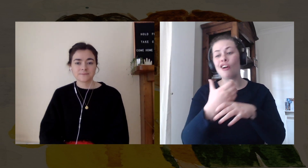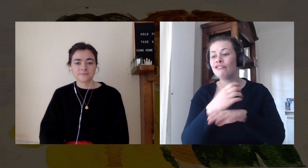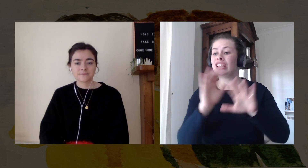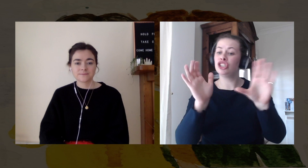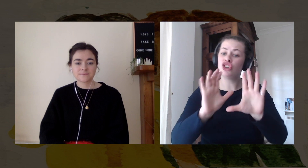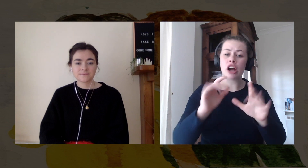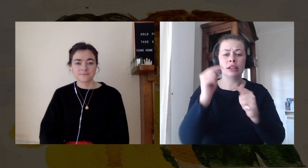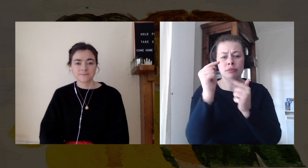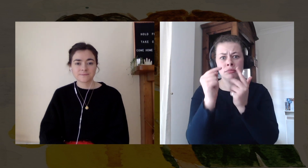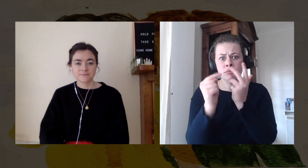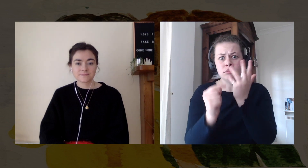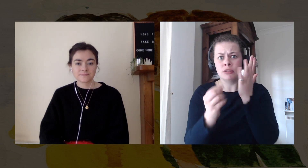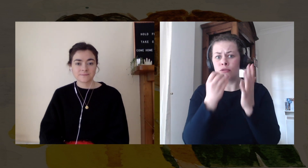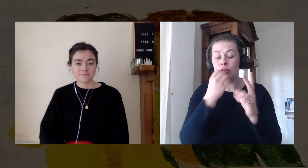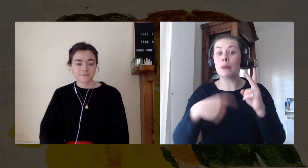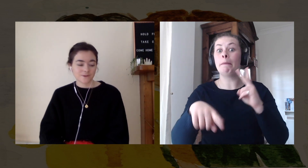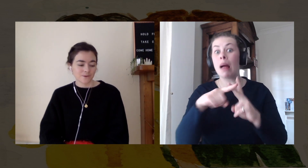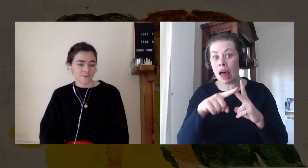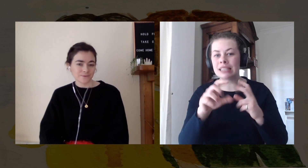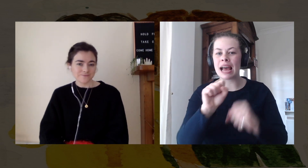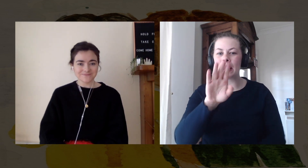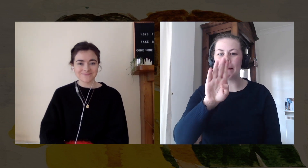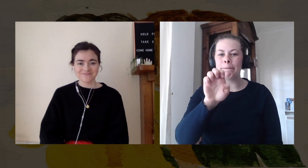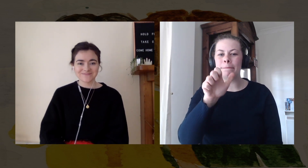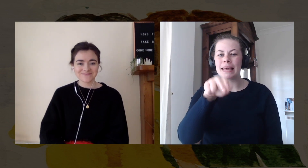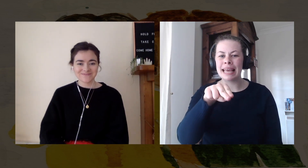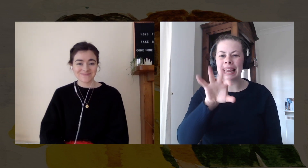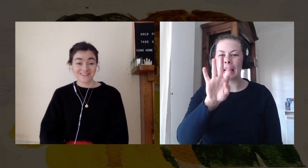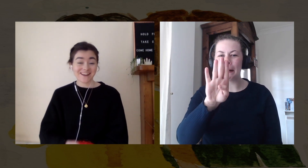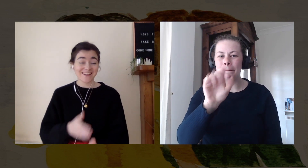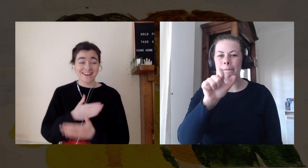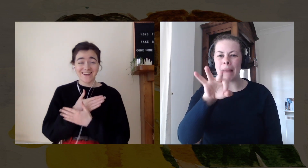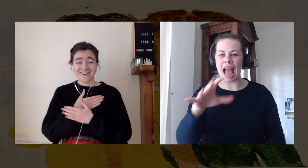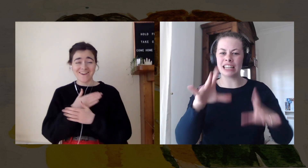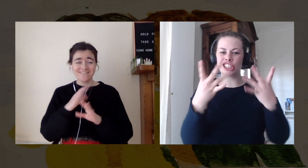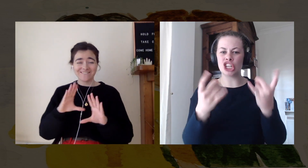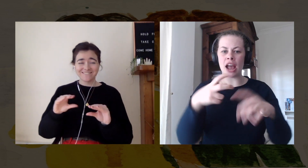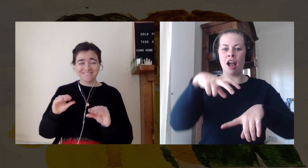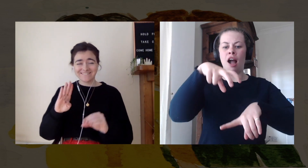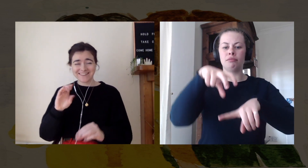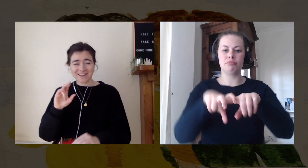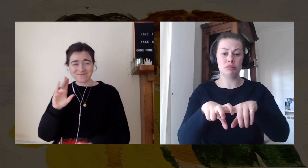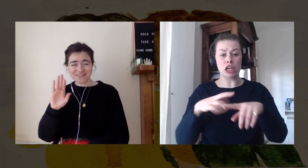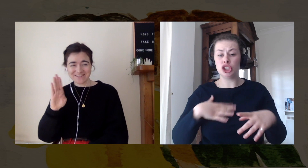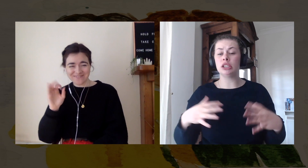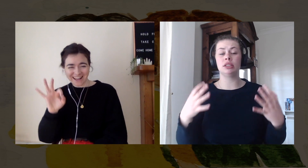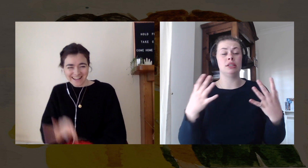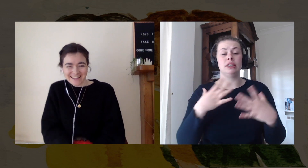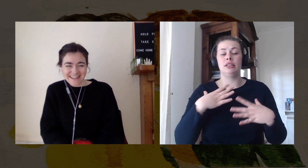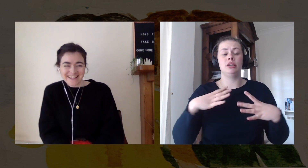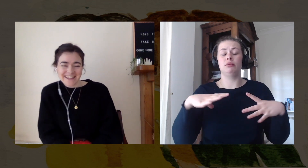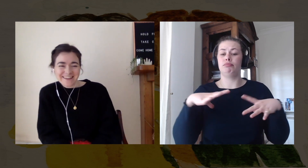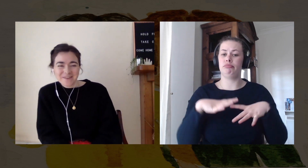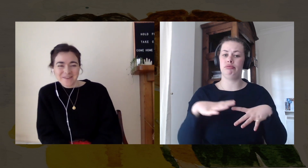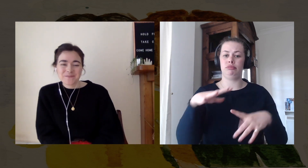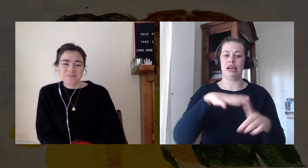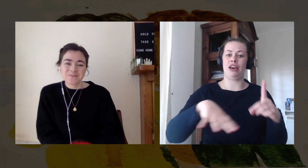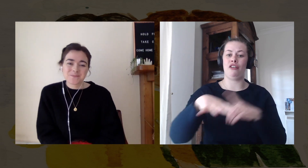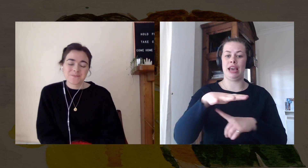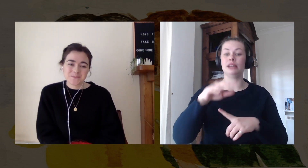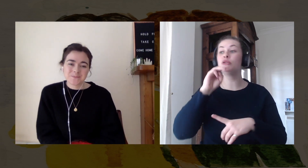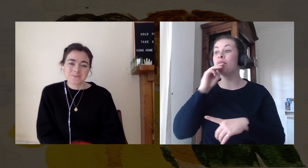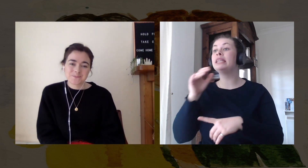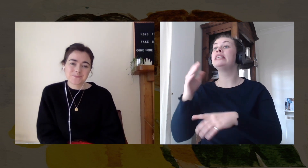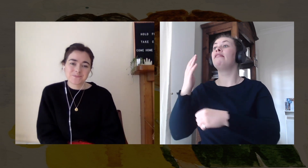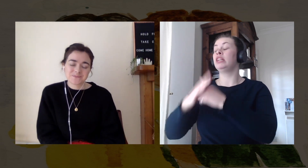and just a chill zone, so that when you're working in these high octane spaces, if you need a mind break or a